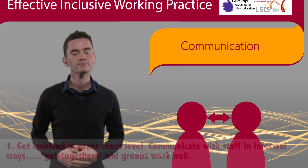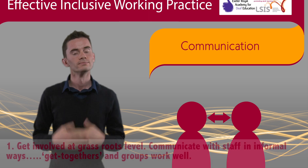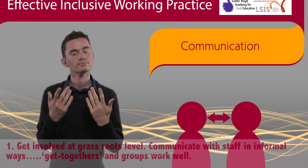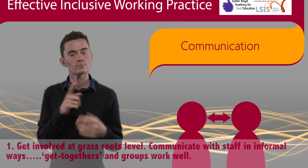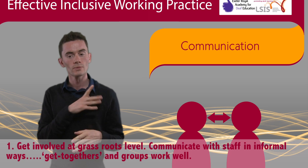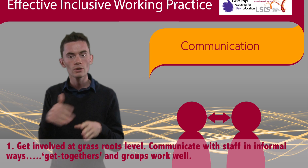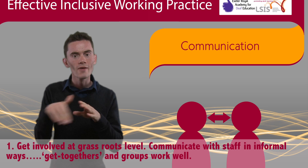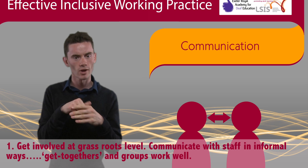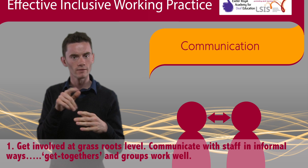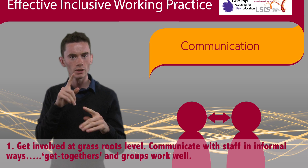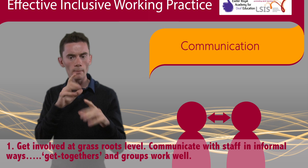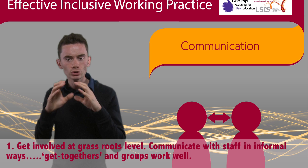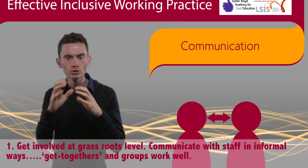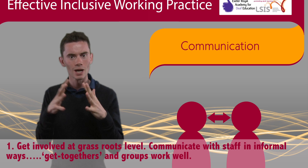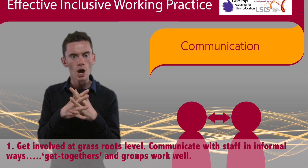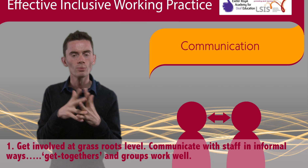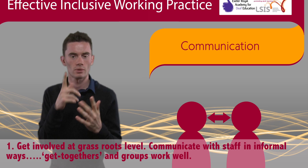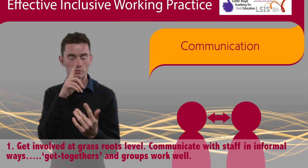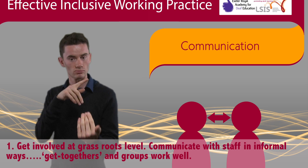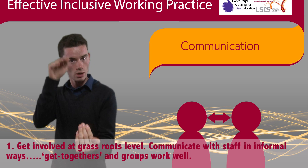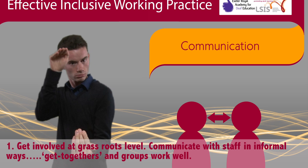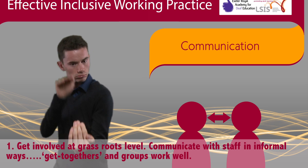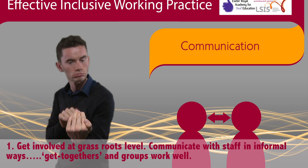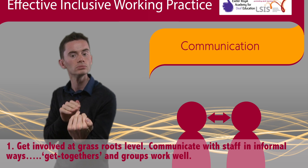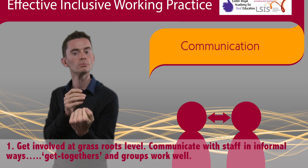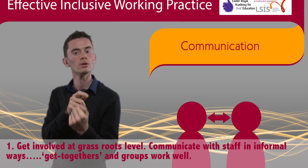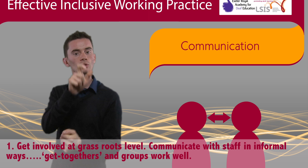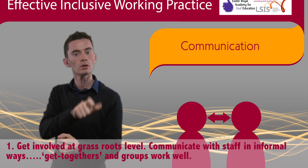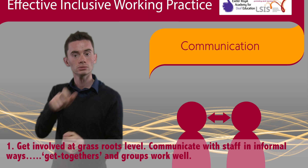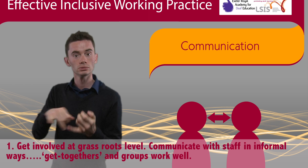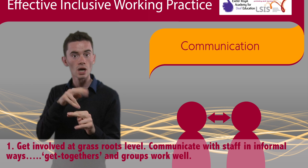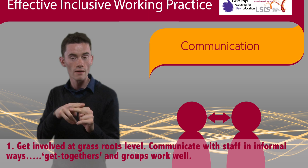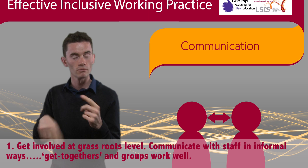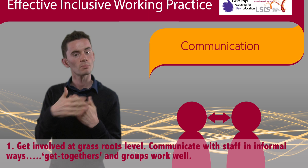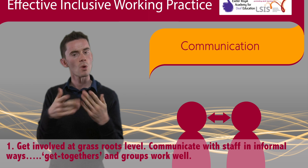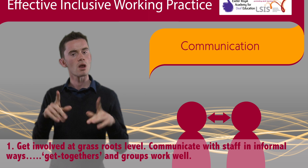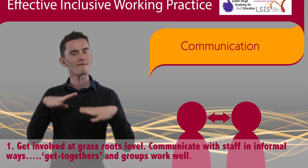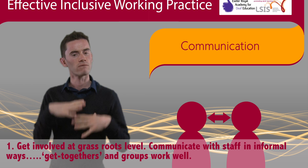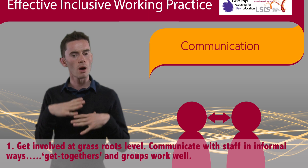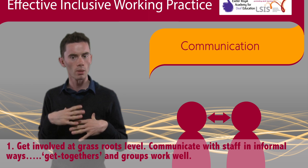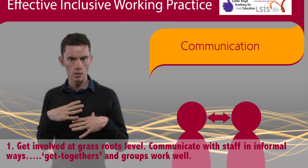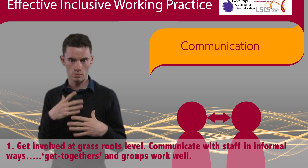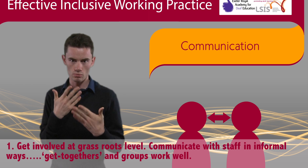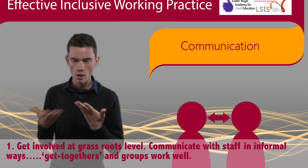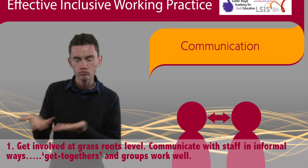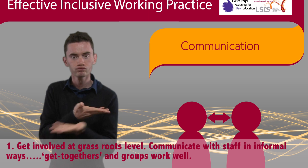Get involved at grassroots level. Communicate with staff in informal ways. Get-togethers and groups work